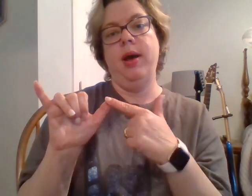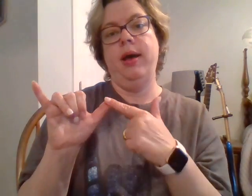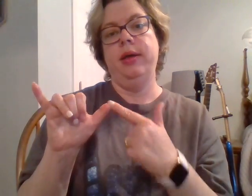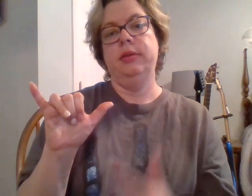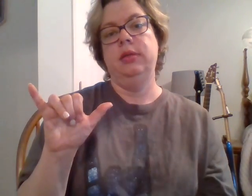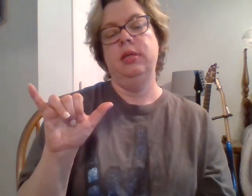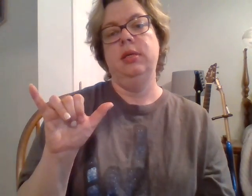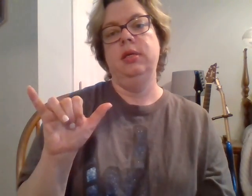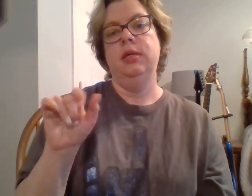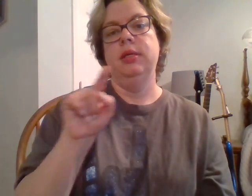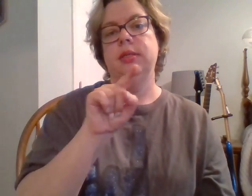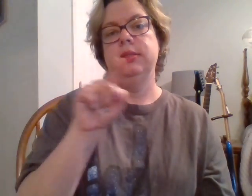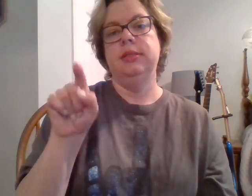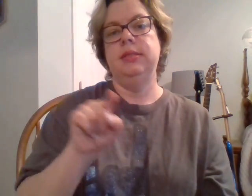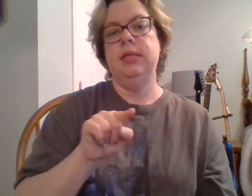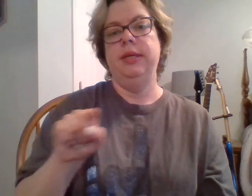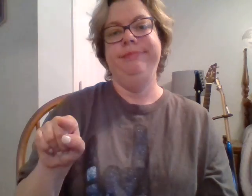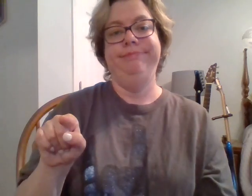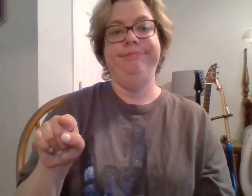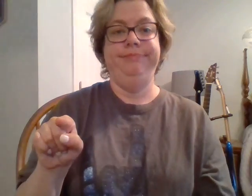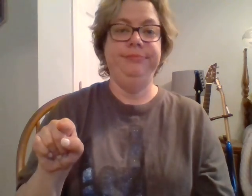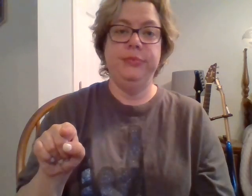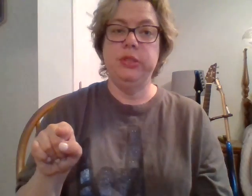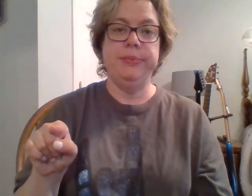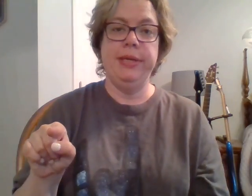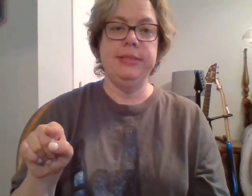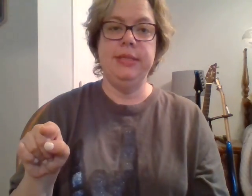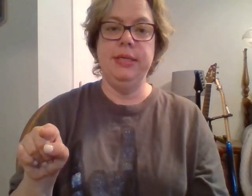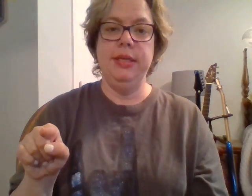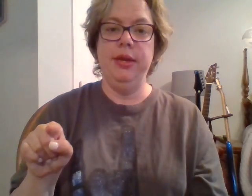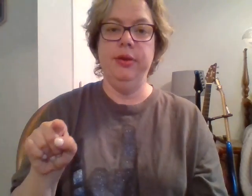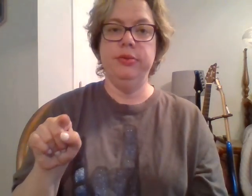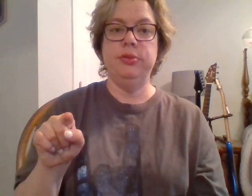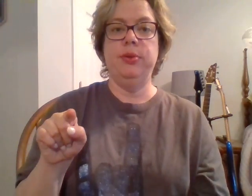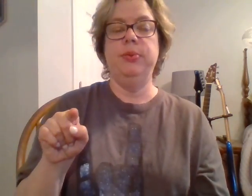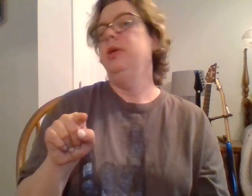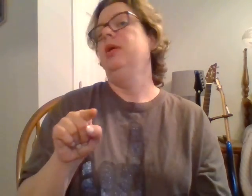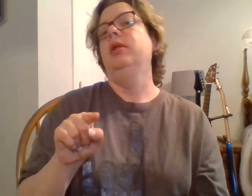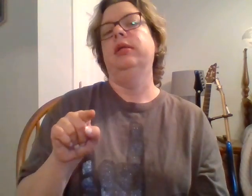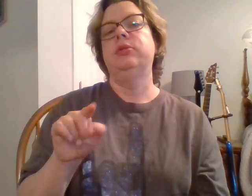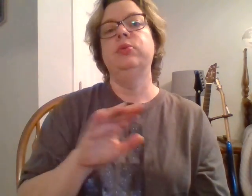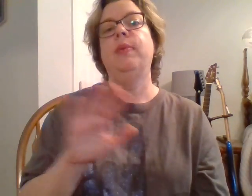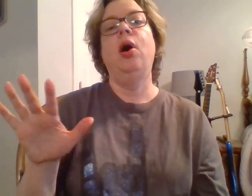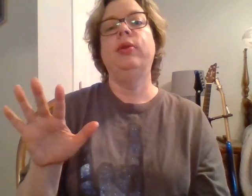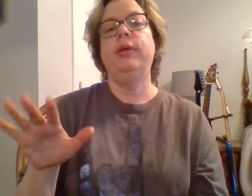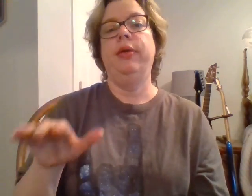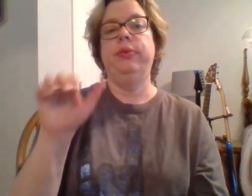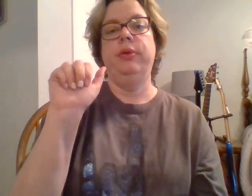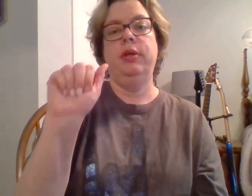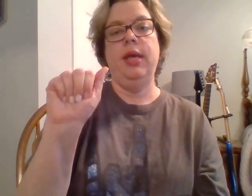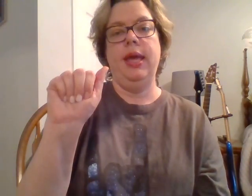Y. Z, just make a Z in the air. So let's do them all together.